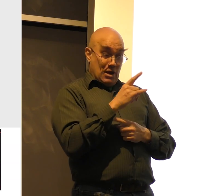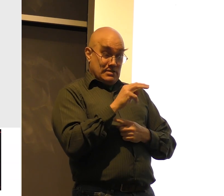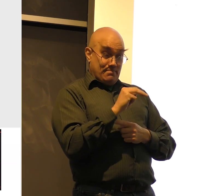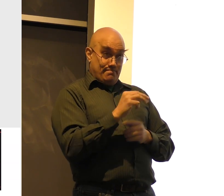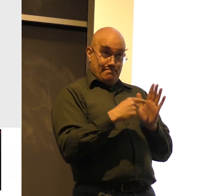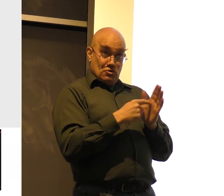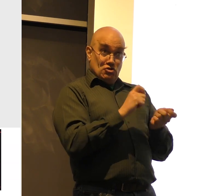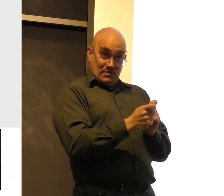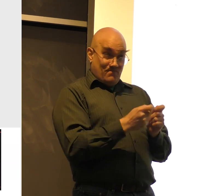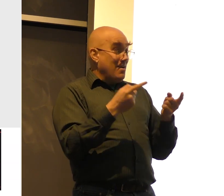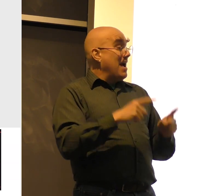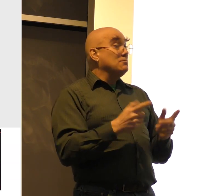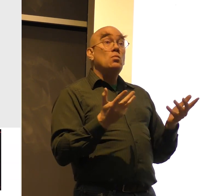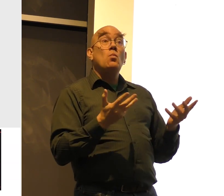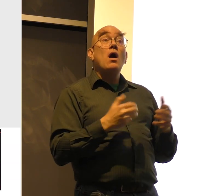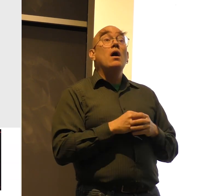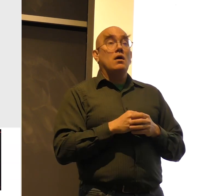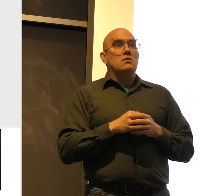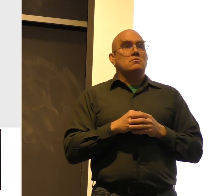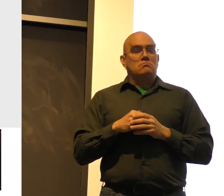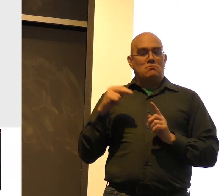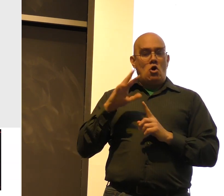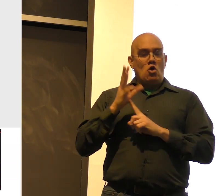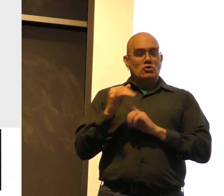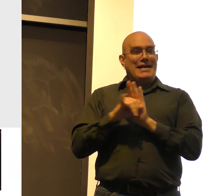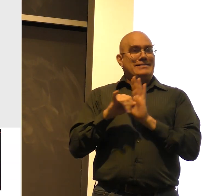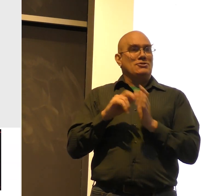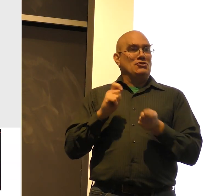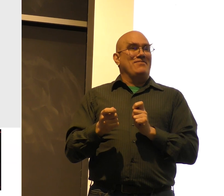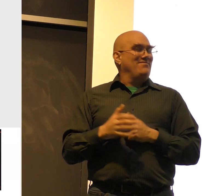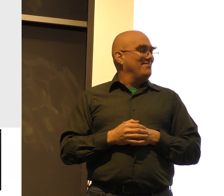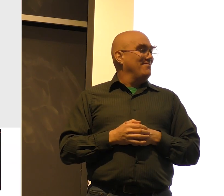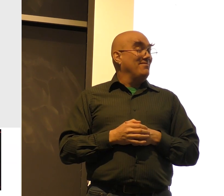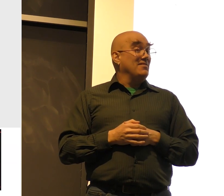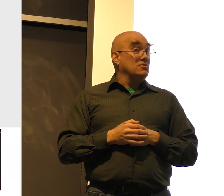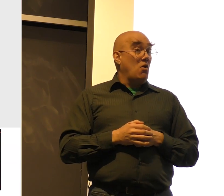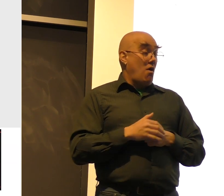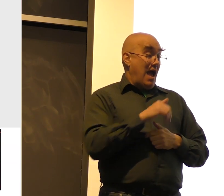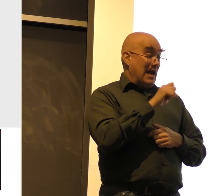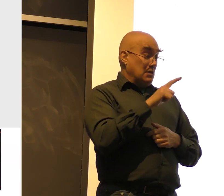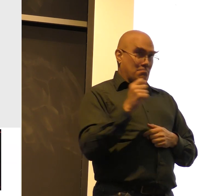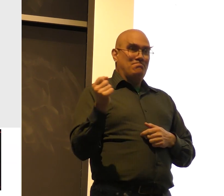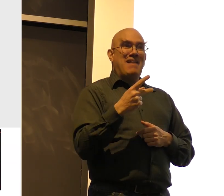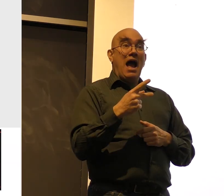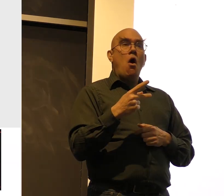And with that paradigm shift, what happened was culture identities shifted as well. And